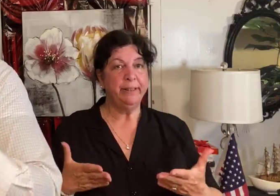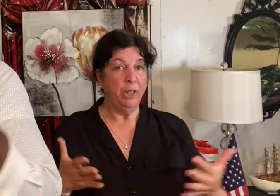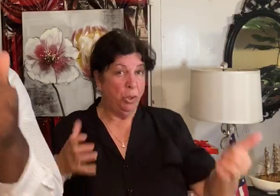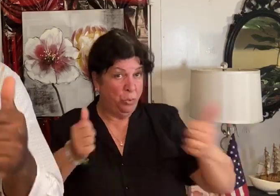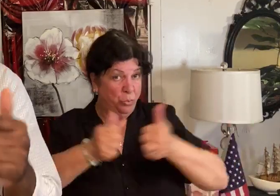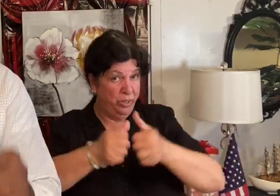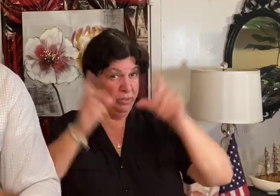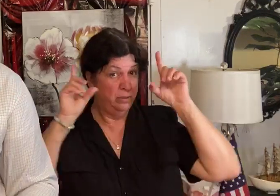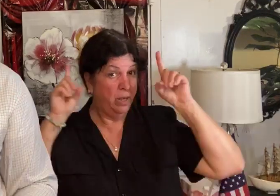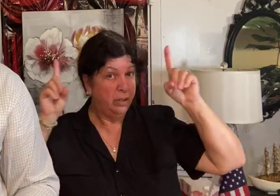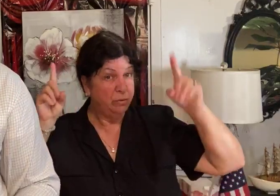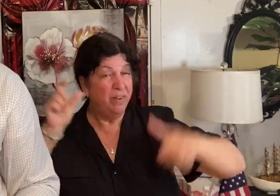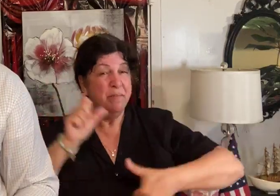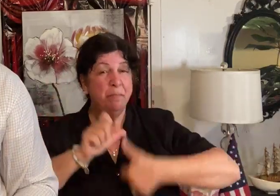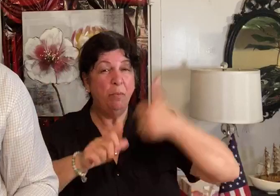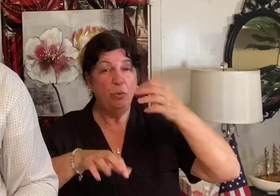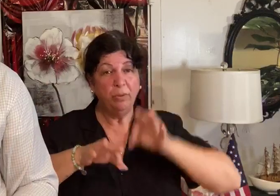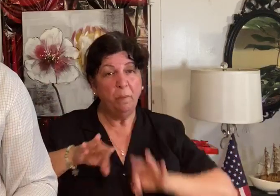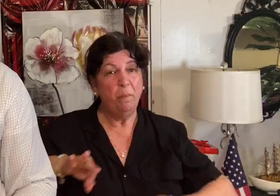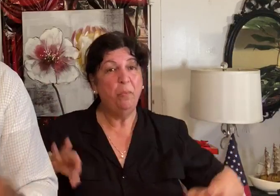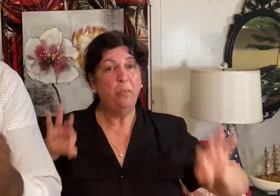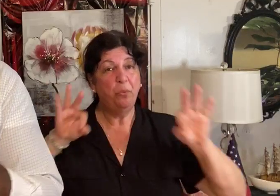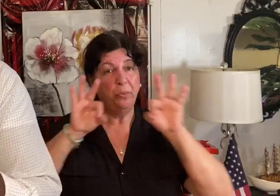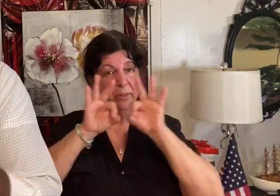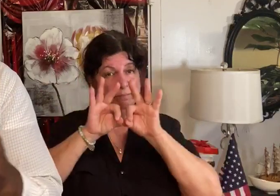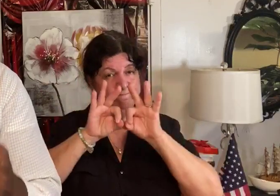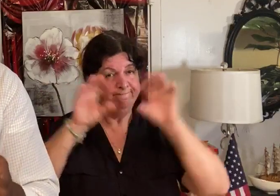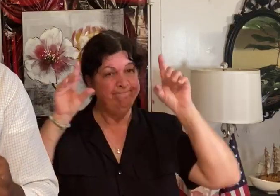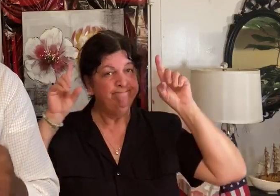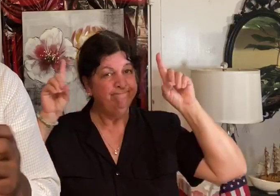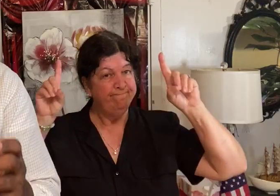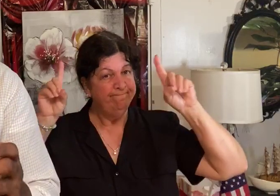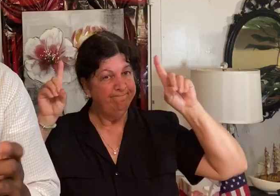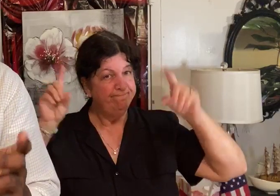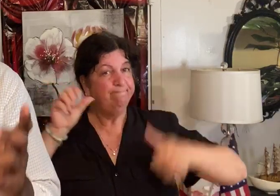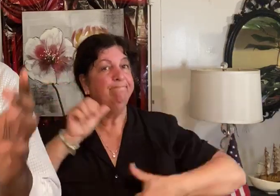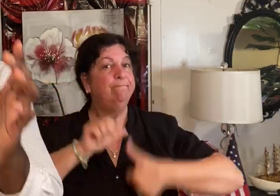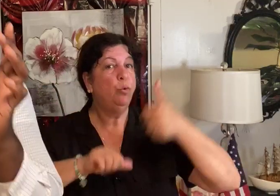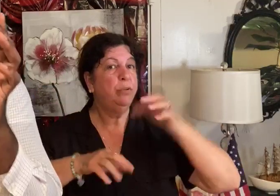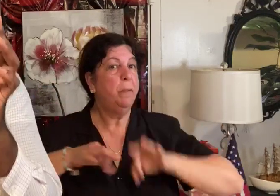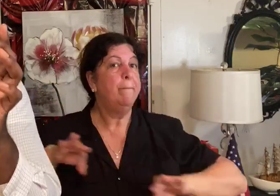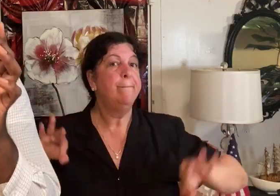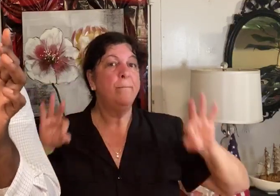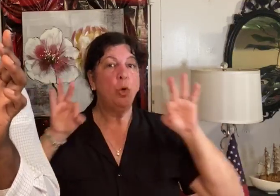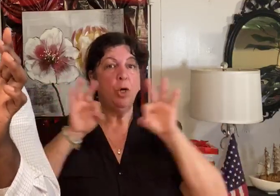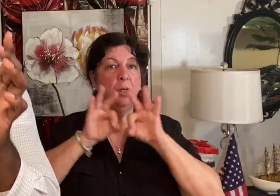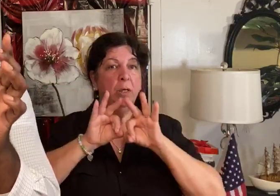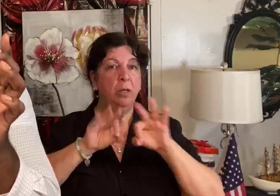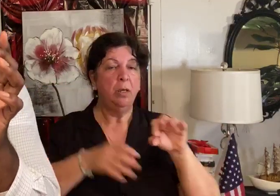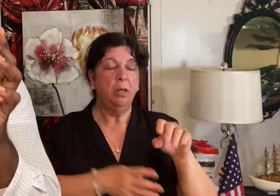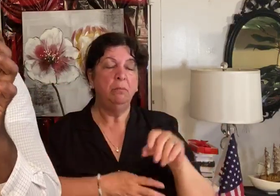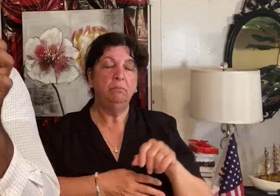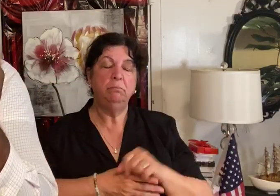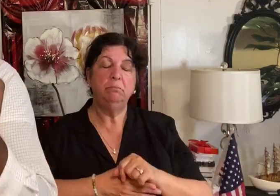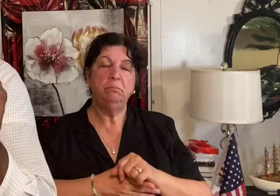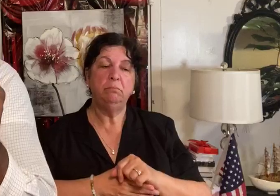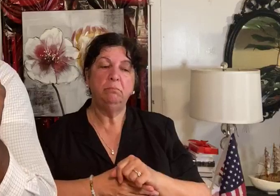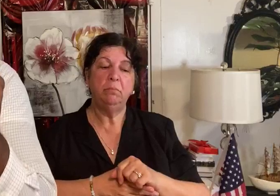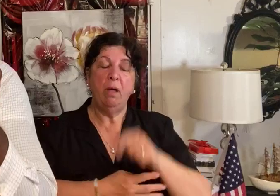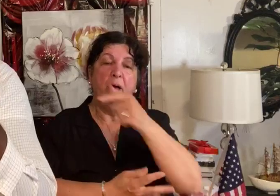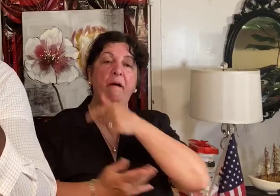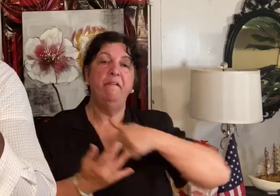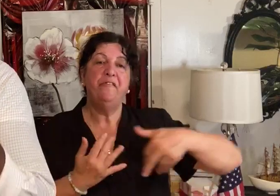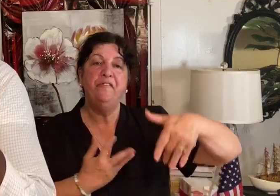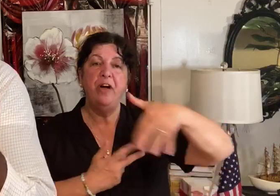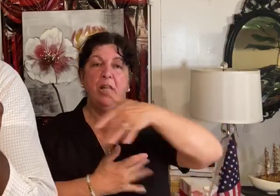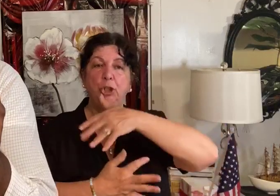the doctrine, the most important one. I think the doctrine and this one are the most important. And they tie together our fellowship.